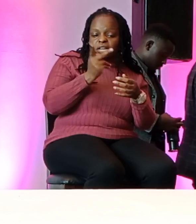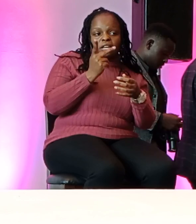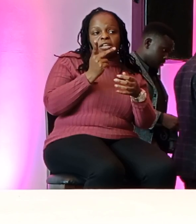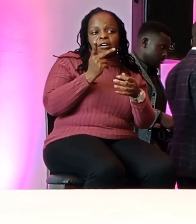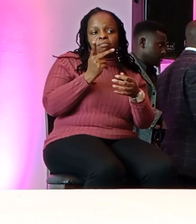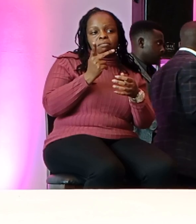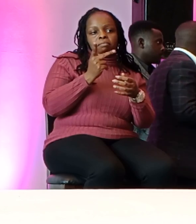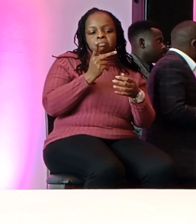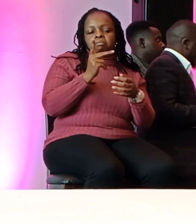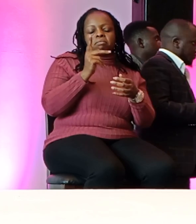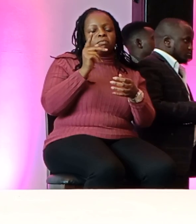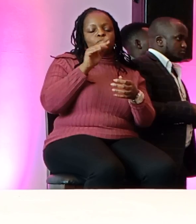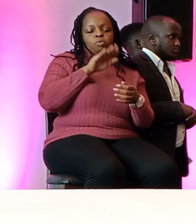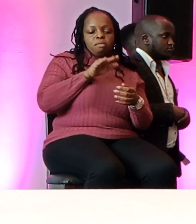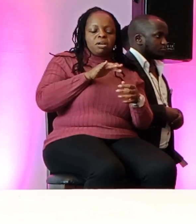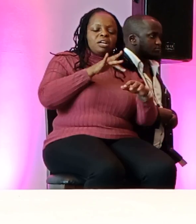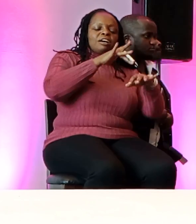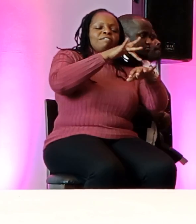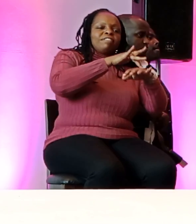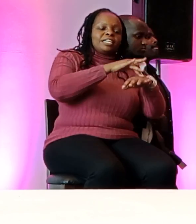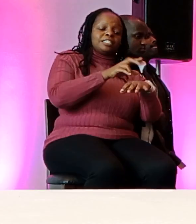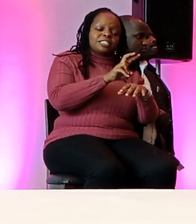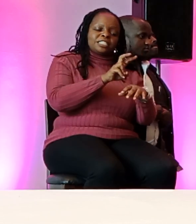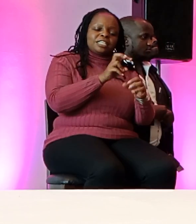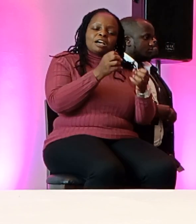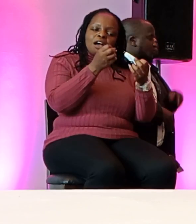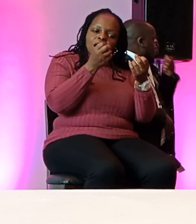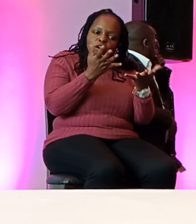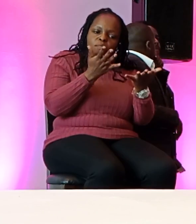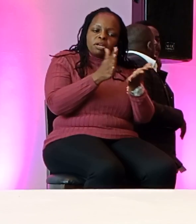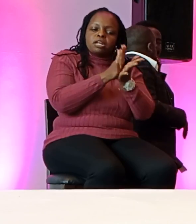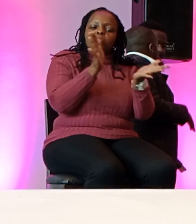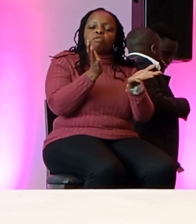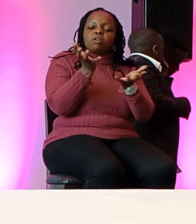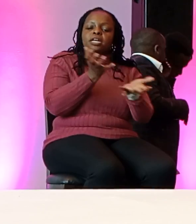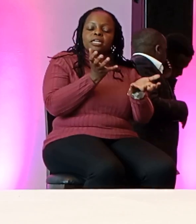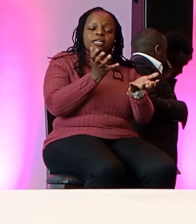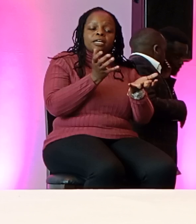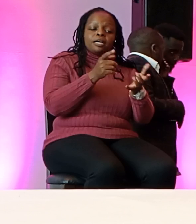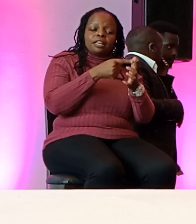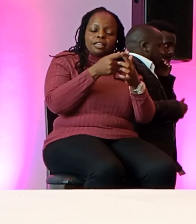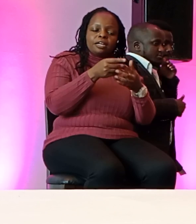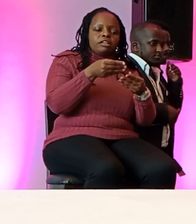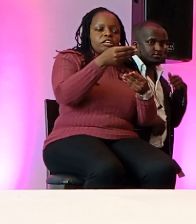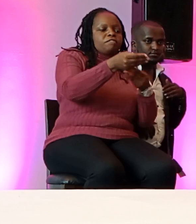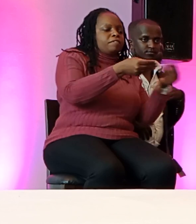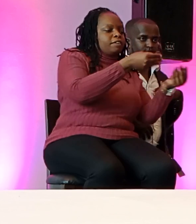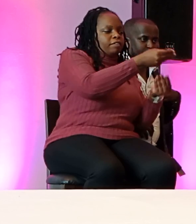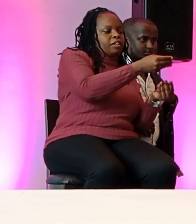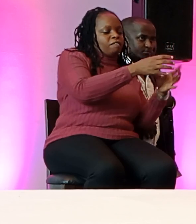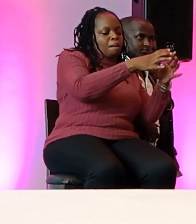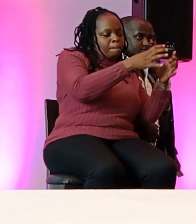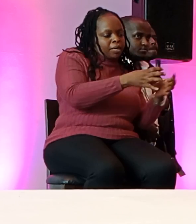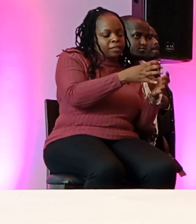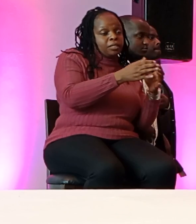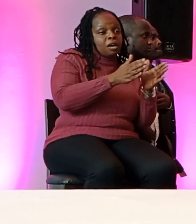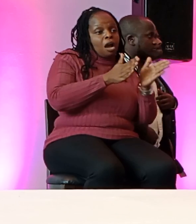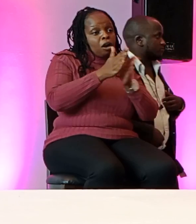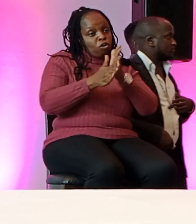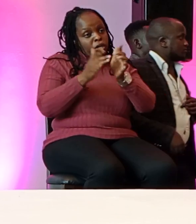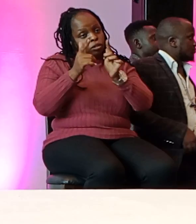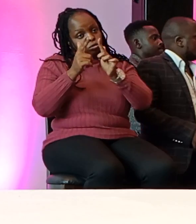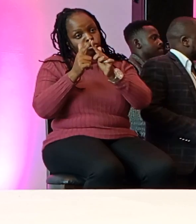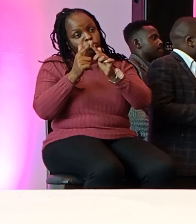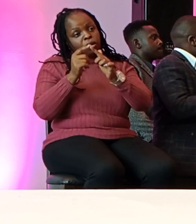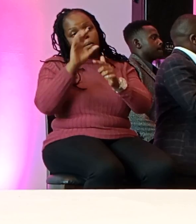gender. To see how many more you need, then distribute them to parties in accordance with the proportion of